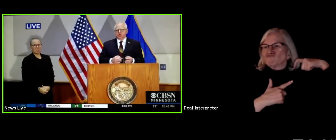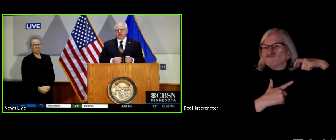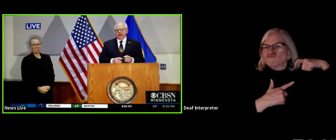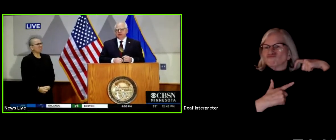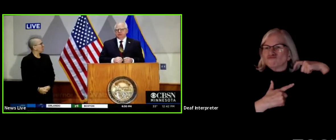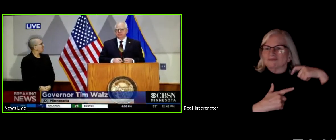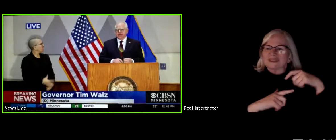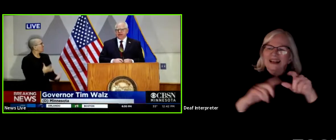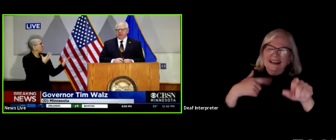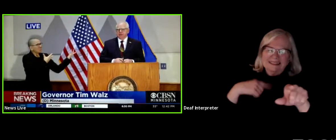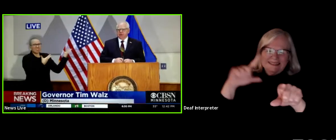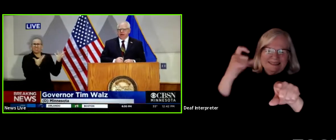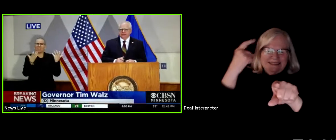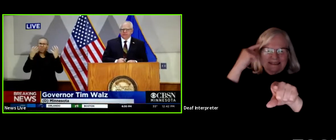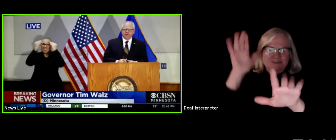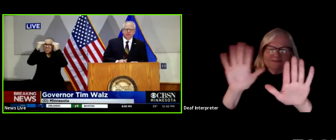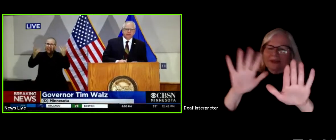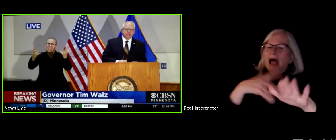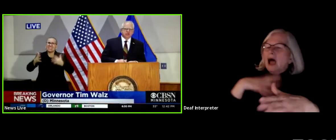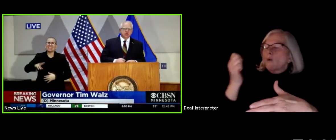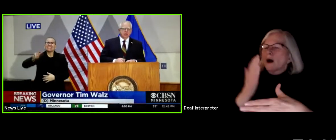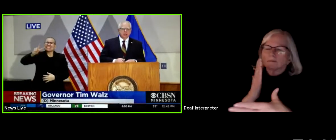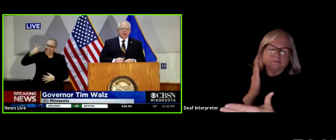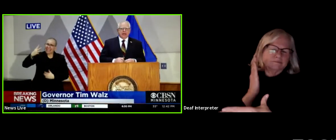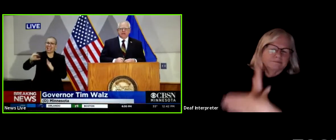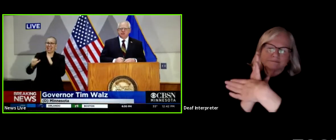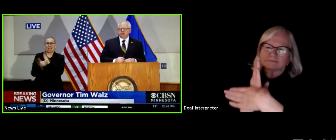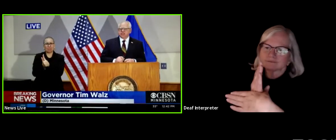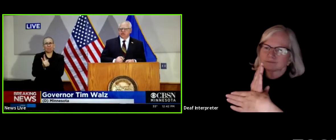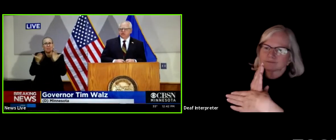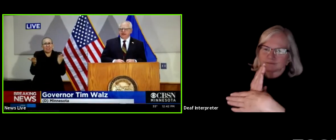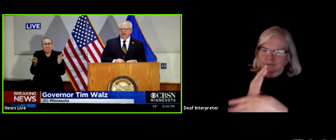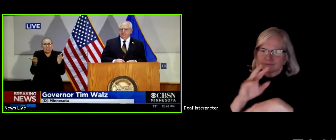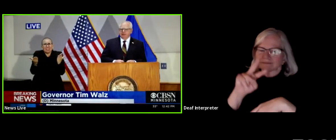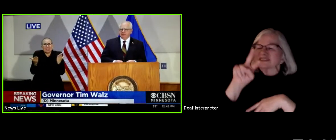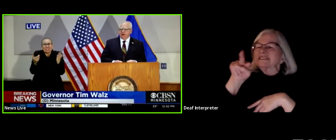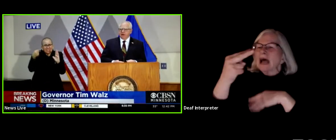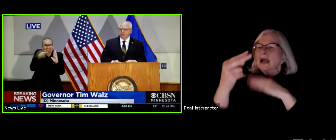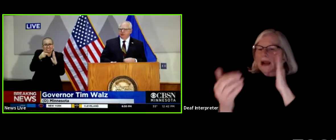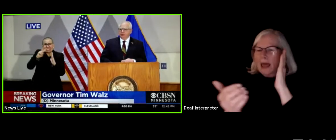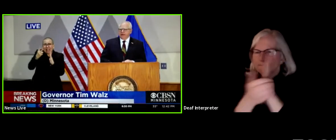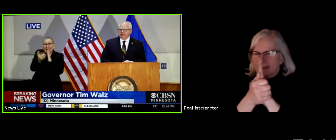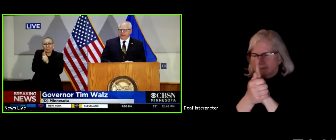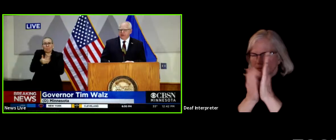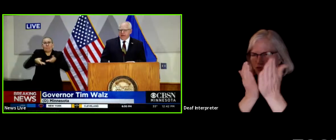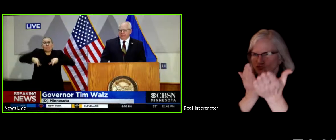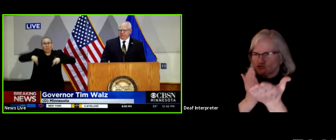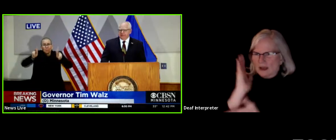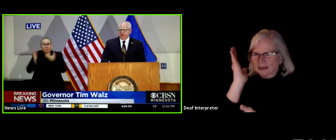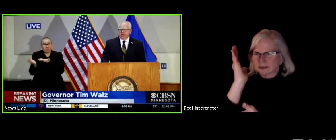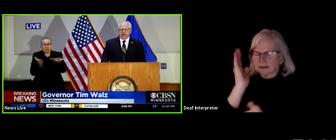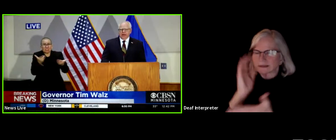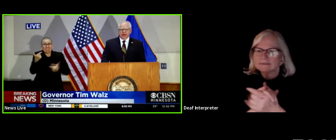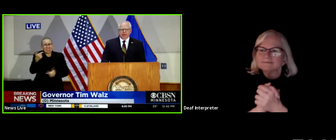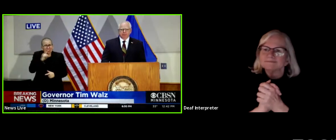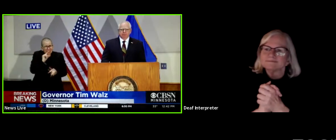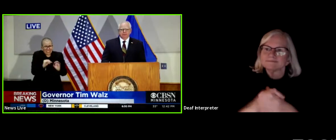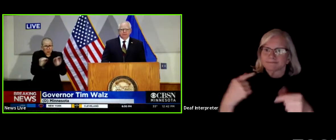This issue around Second Amendment rights, the issue, and it's no secret that I have been a firearms owner my entire life.